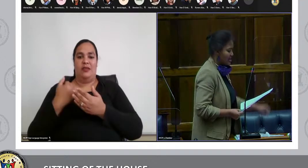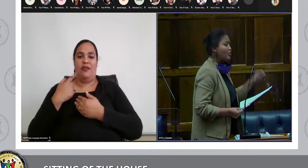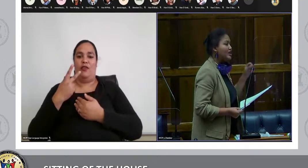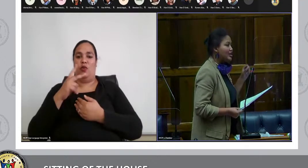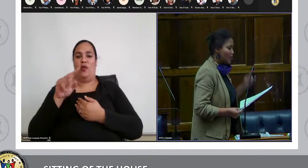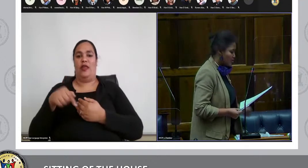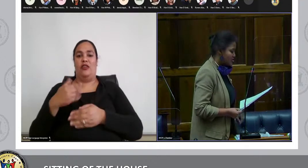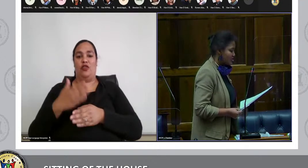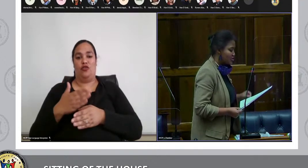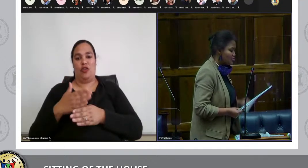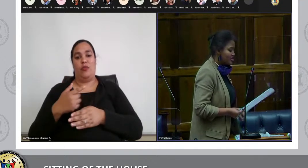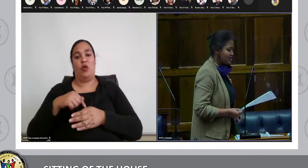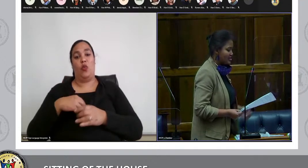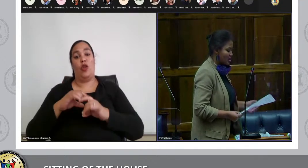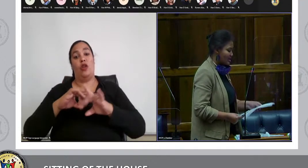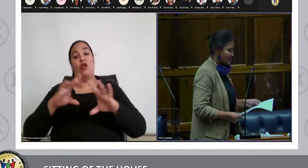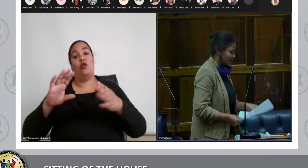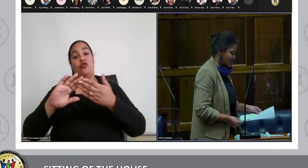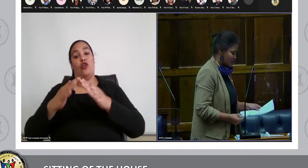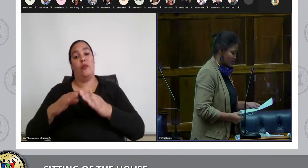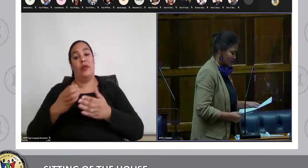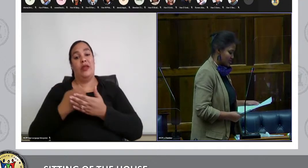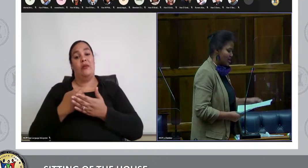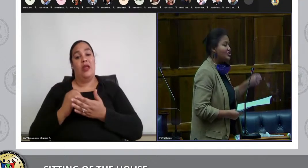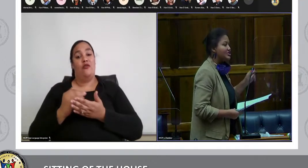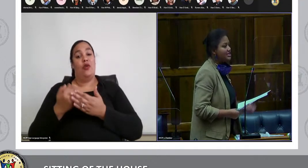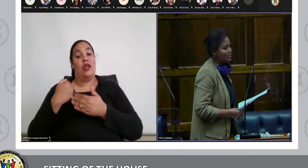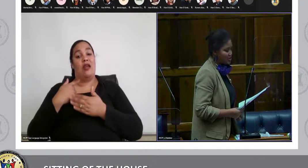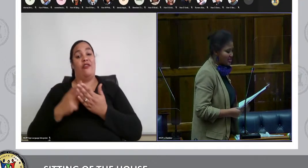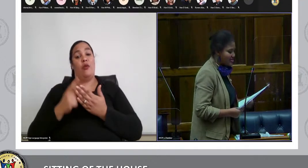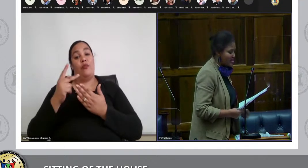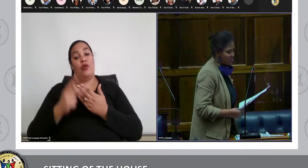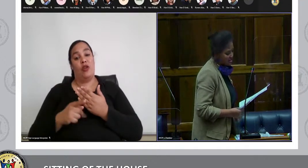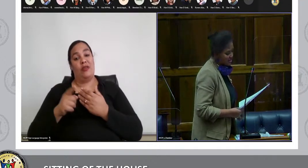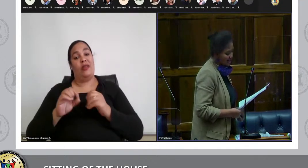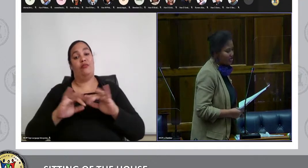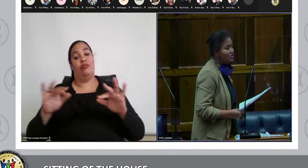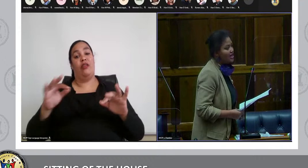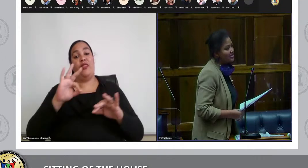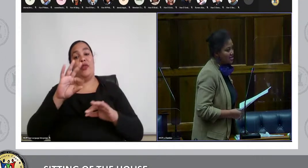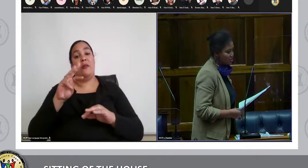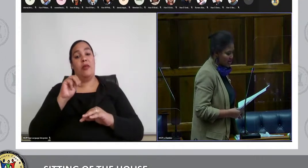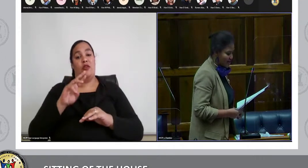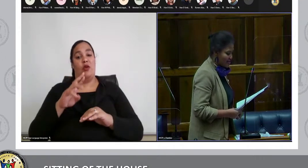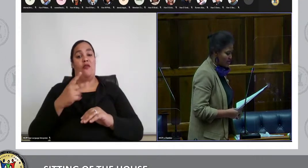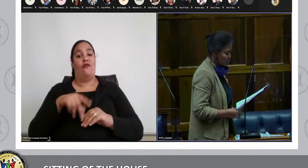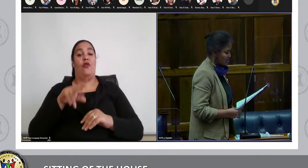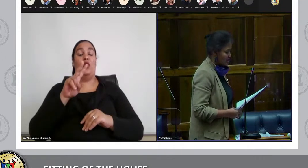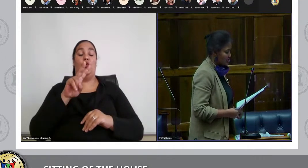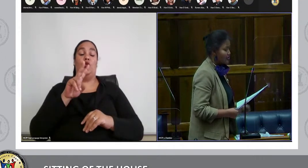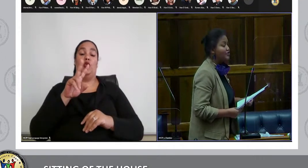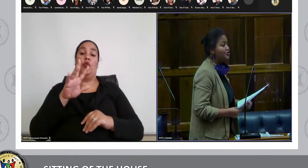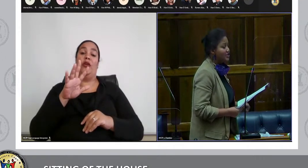2,000 jobs. We launched the Community Economic Recovery Project, which distributed 3 million rand to 225 community kitchens for food